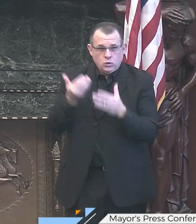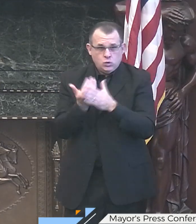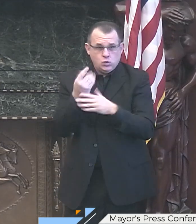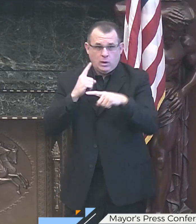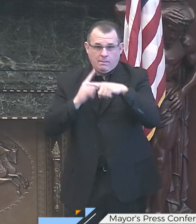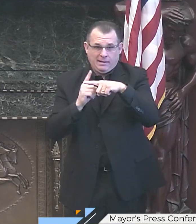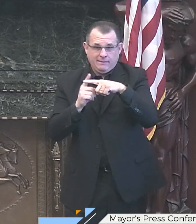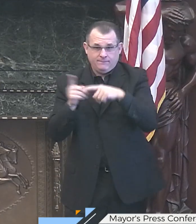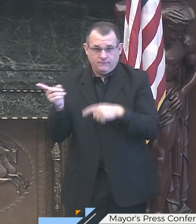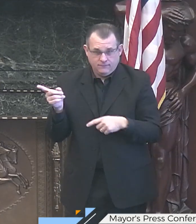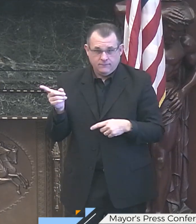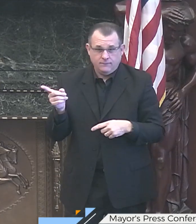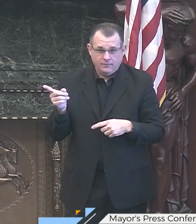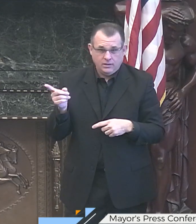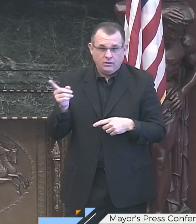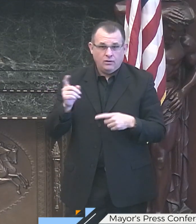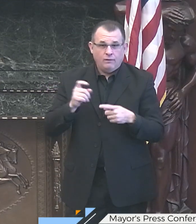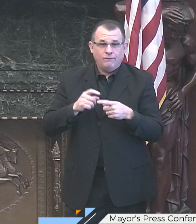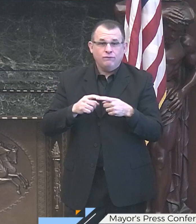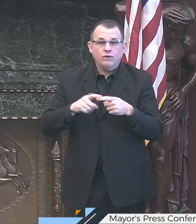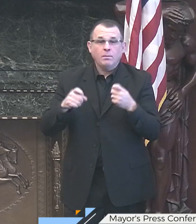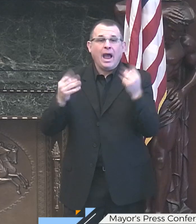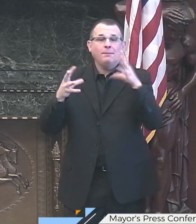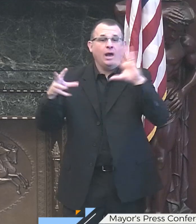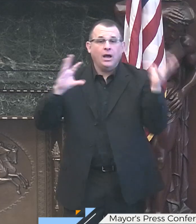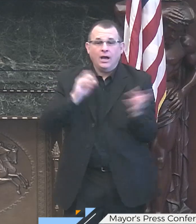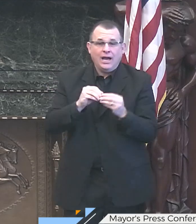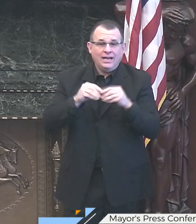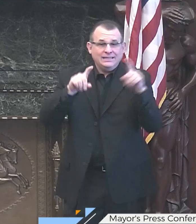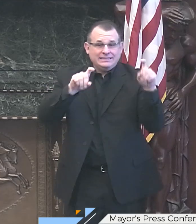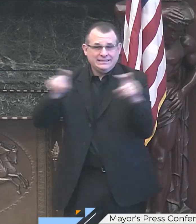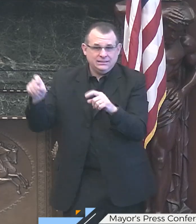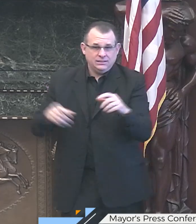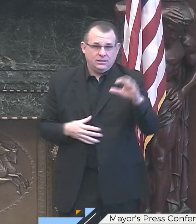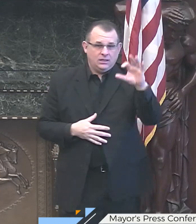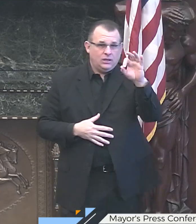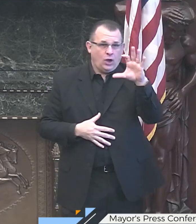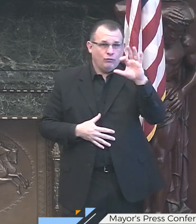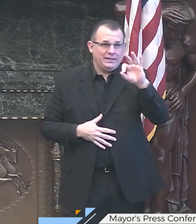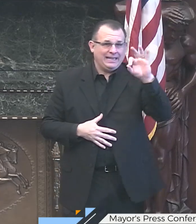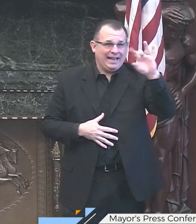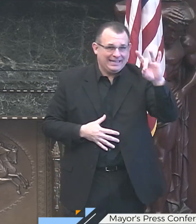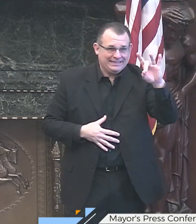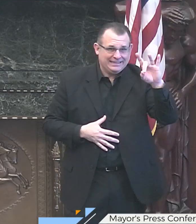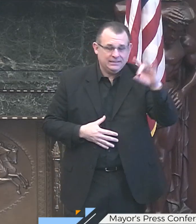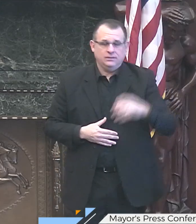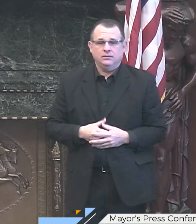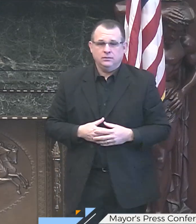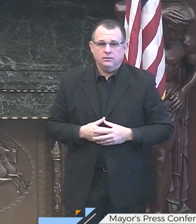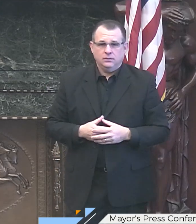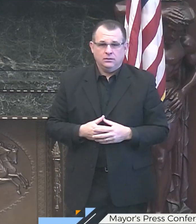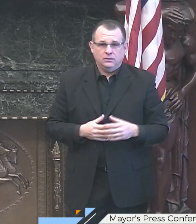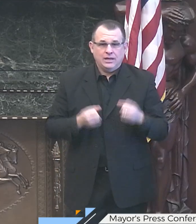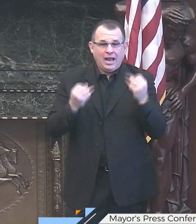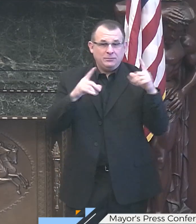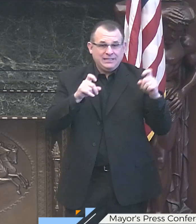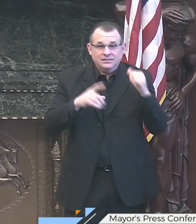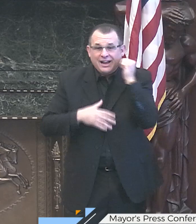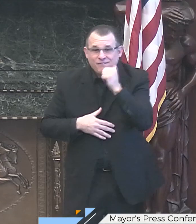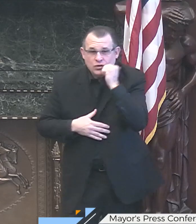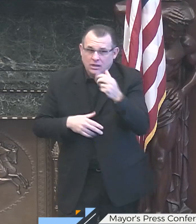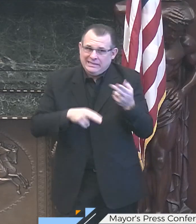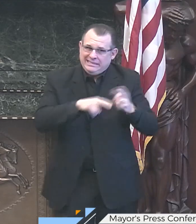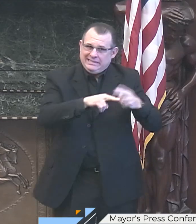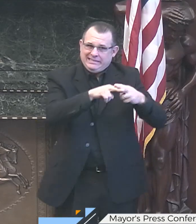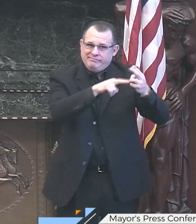of 998 test results that we received today. So the number of tests that we're doing each day is increasing, and that is a sign of